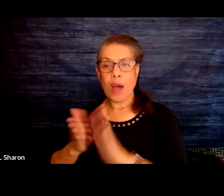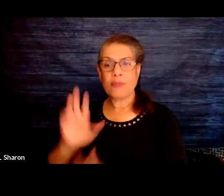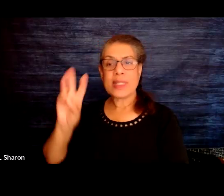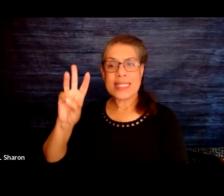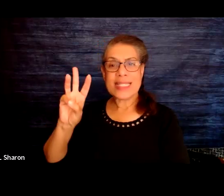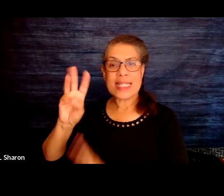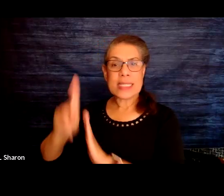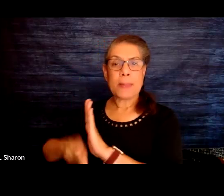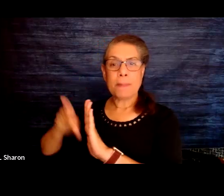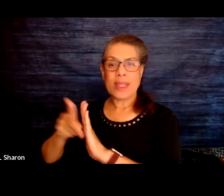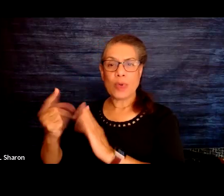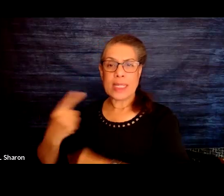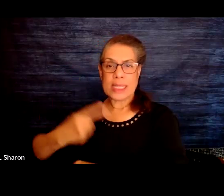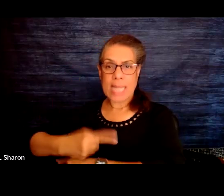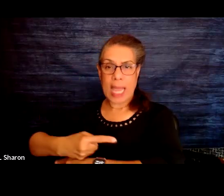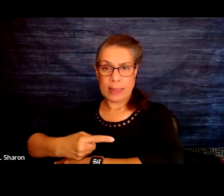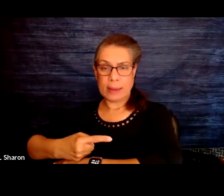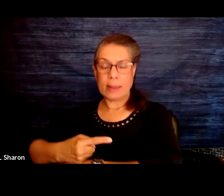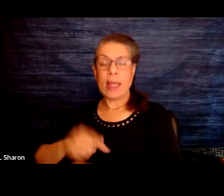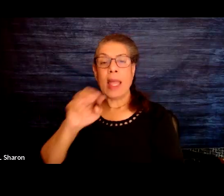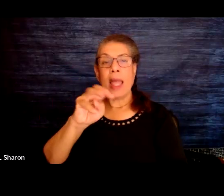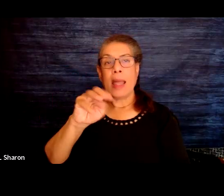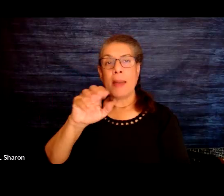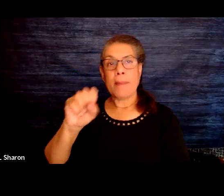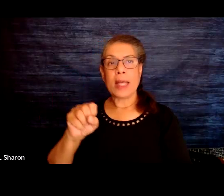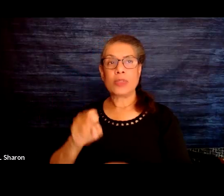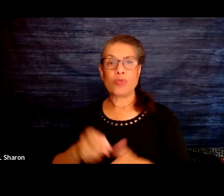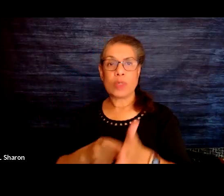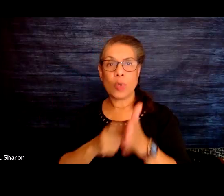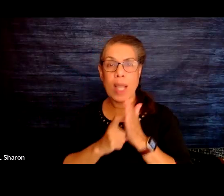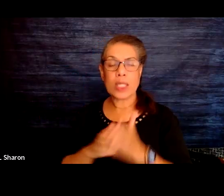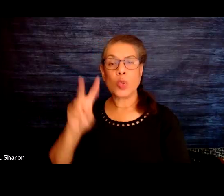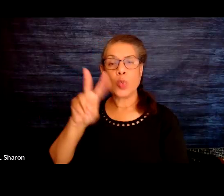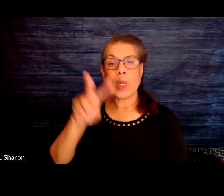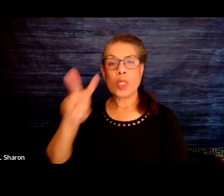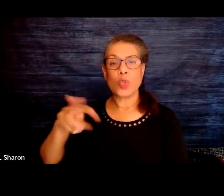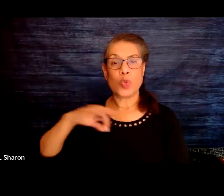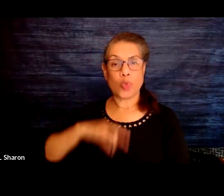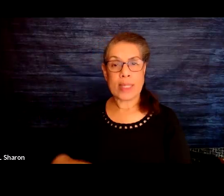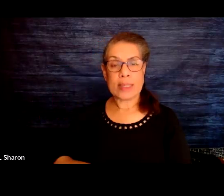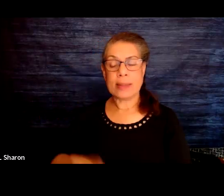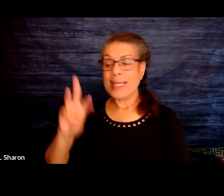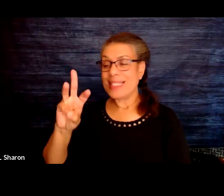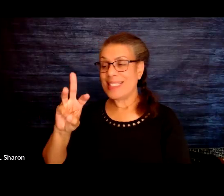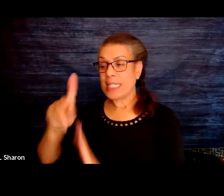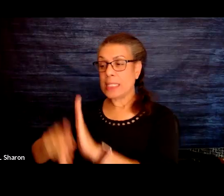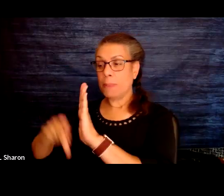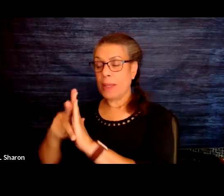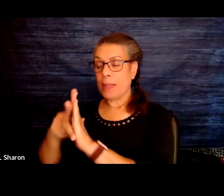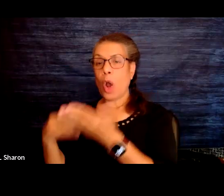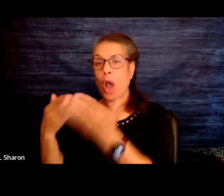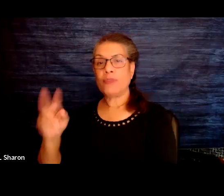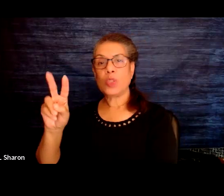in them, a 6-period day. Mass Core requires 22 credits for graduation. A 6-period bell schedule offers you